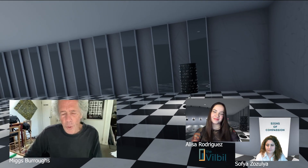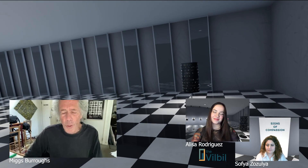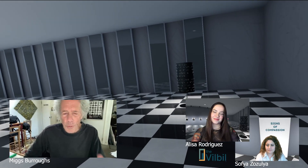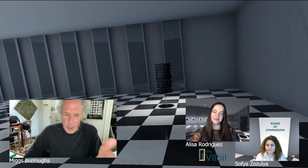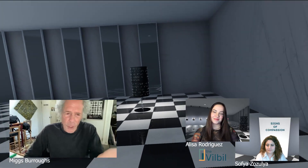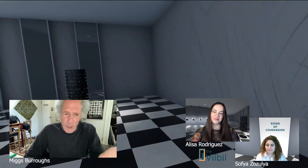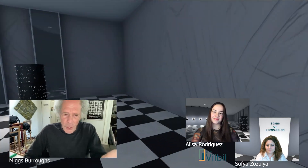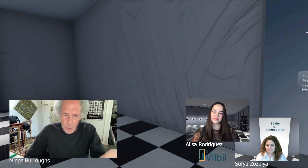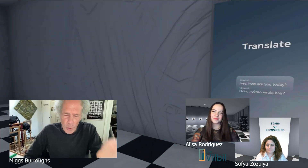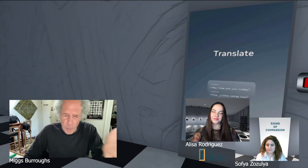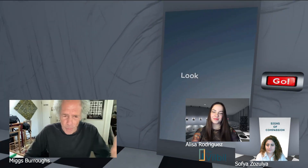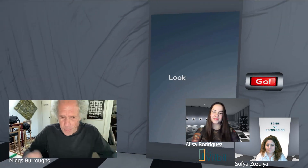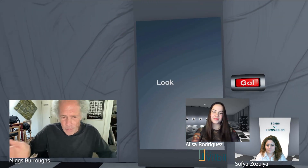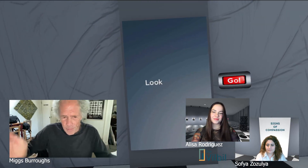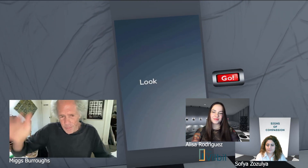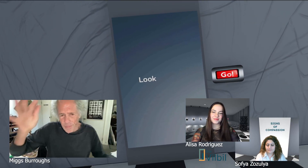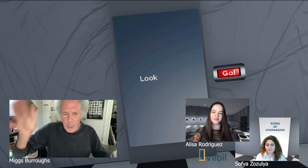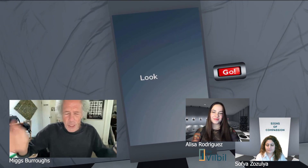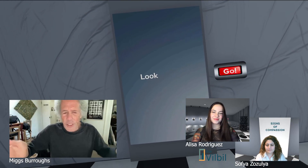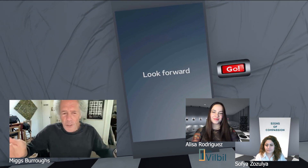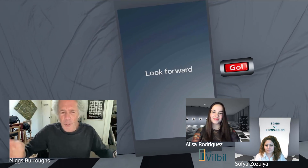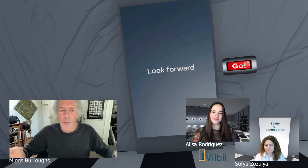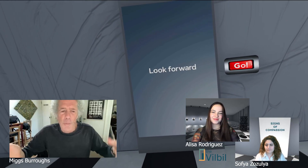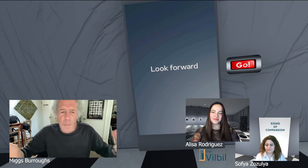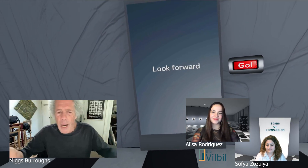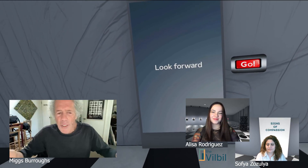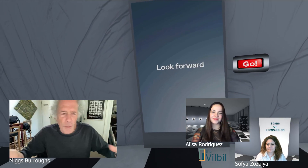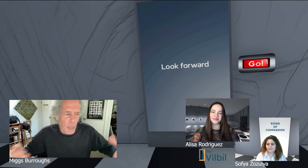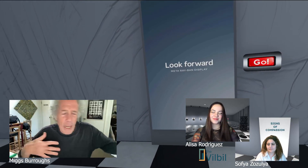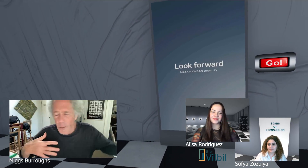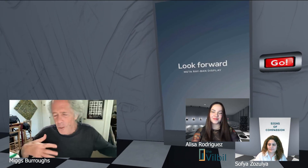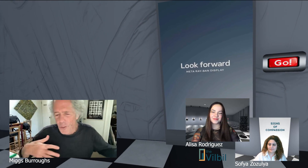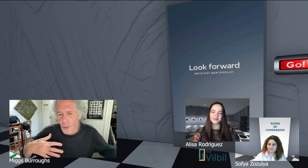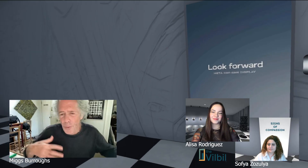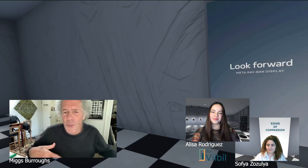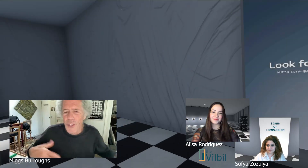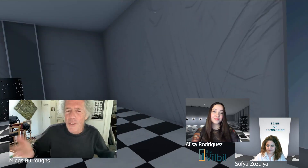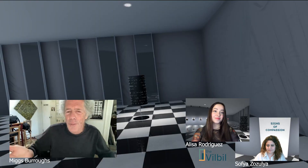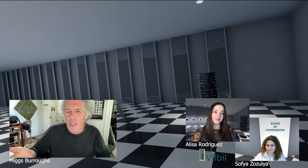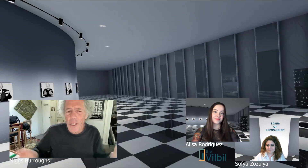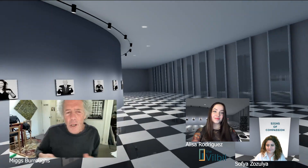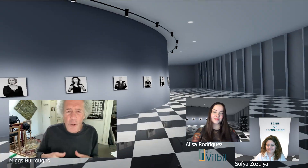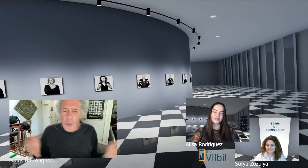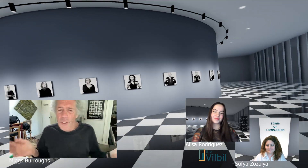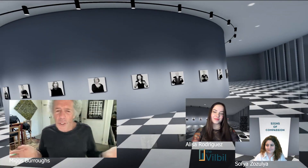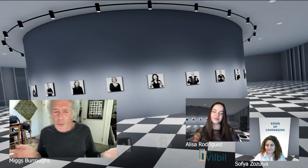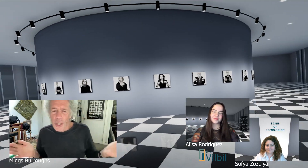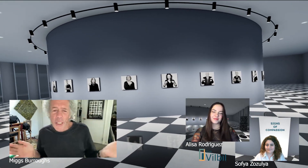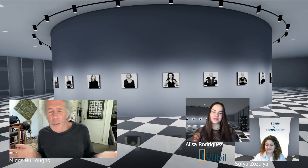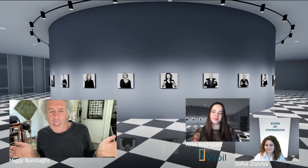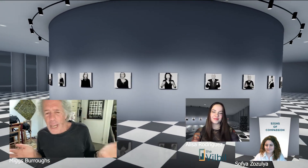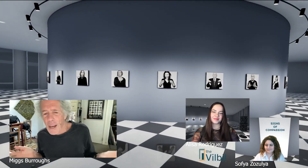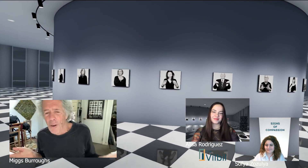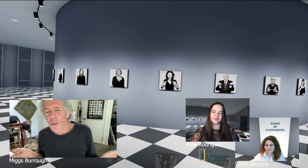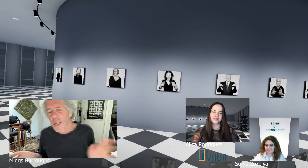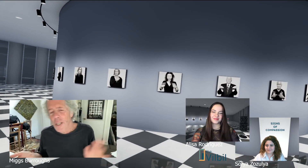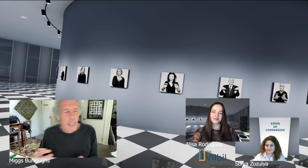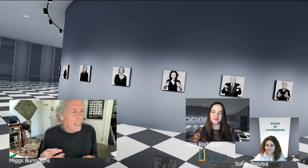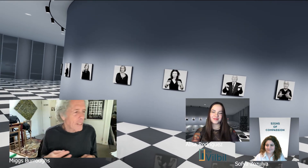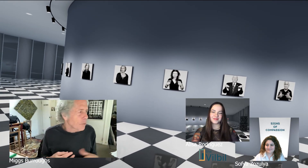real images, the real lenticulars are in a box in my house. So people ask me, oh, where does the UN exhibit now? And I'd say, well, it's